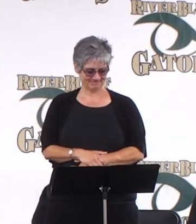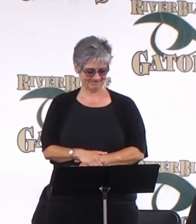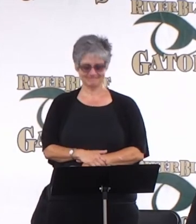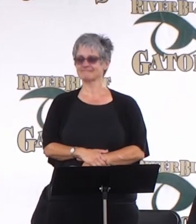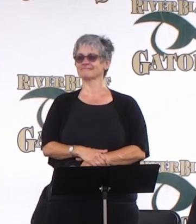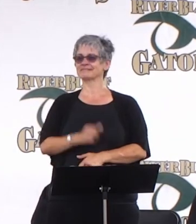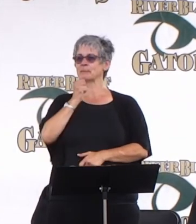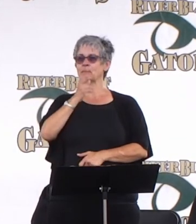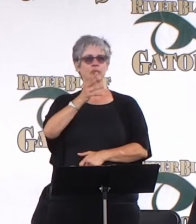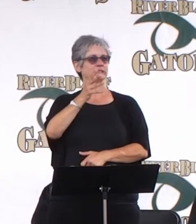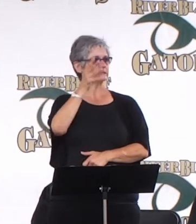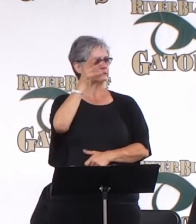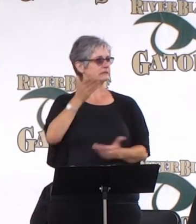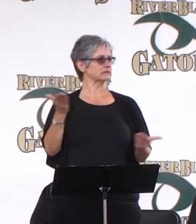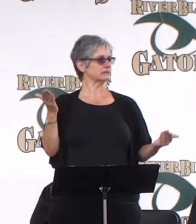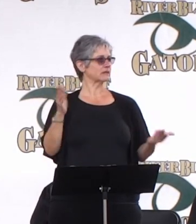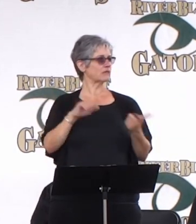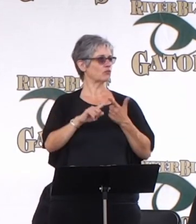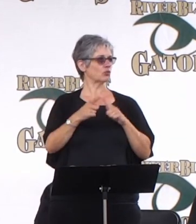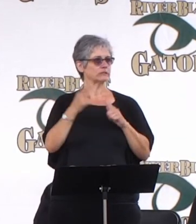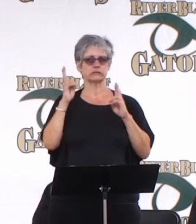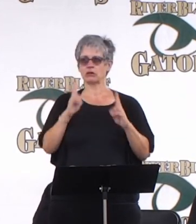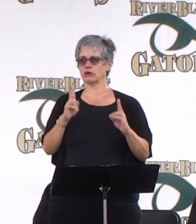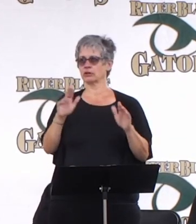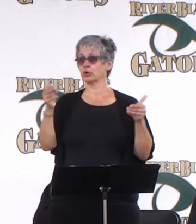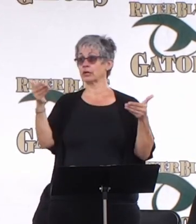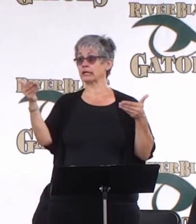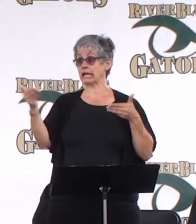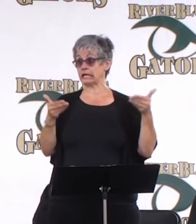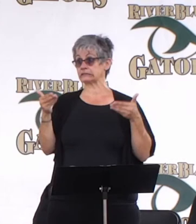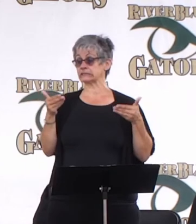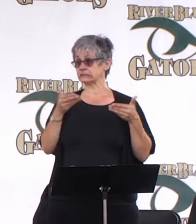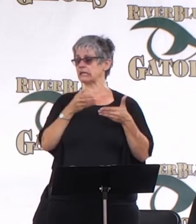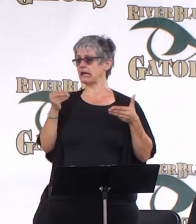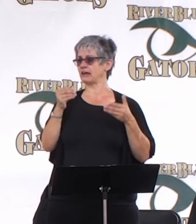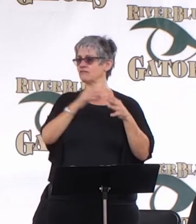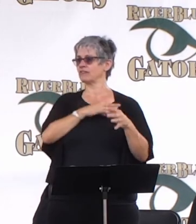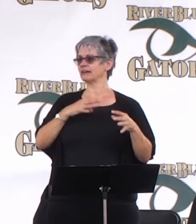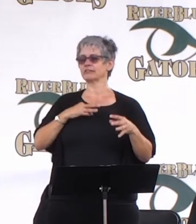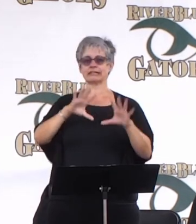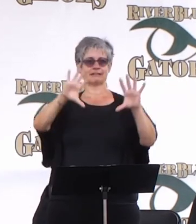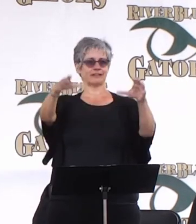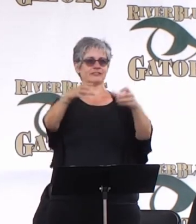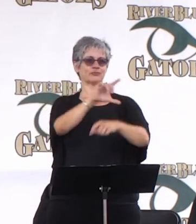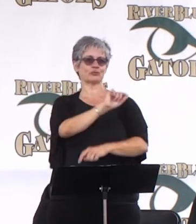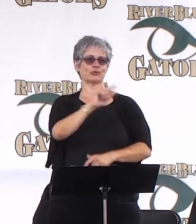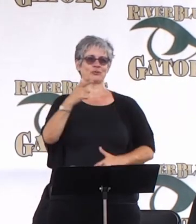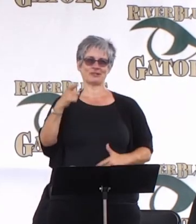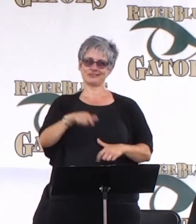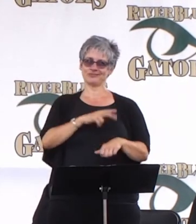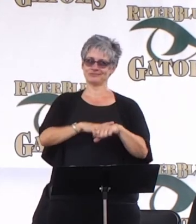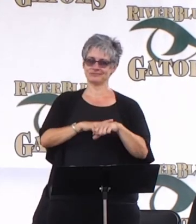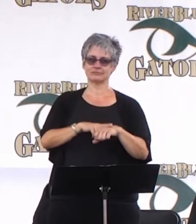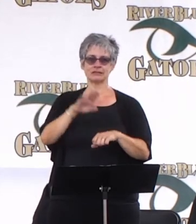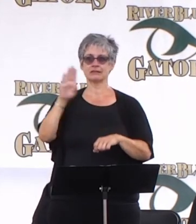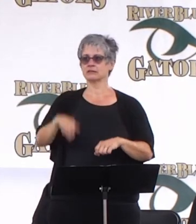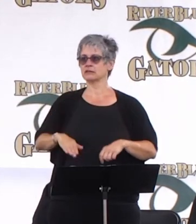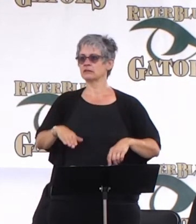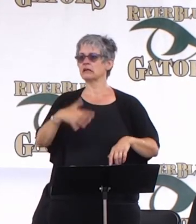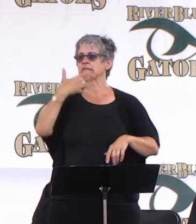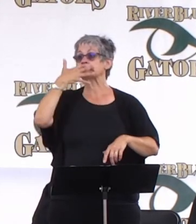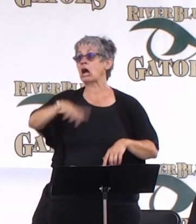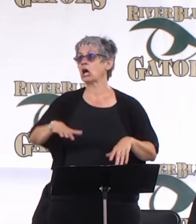honored guests, faculty, and of course, the class of 21. Good morning and welcome. I know it's kind of hot, guys. I'll make it